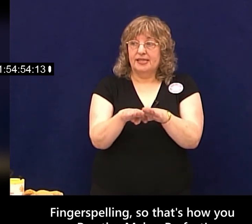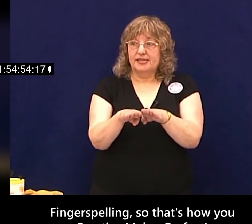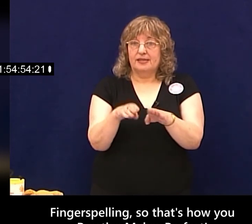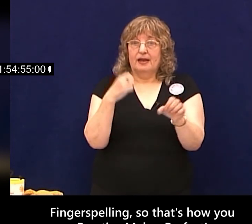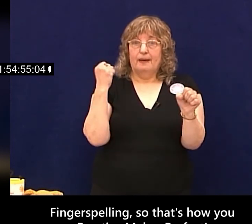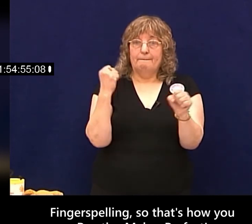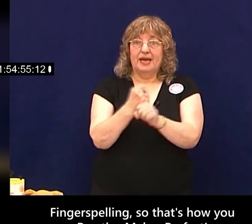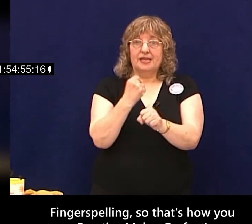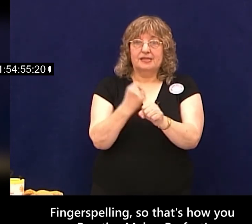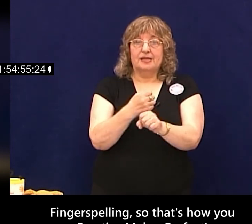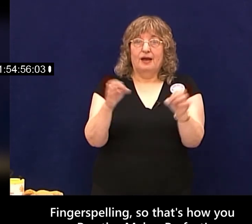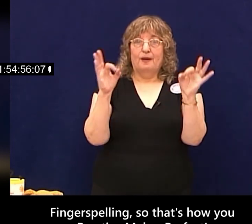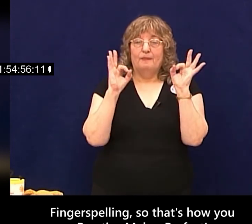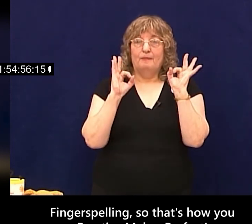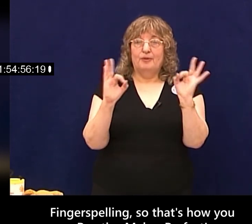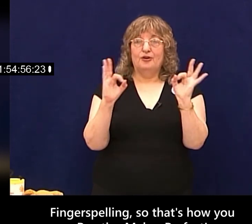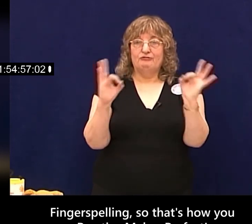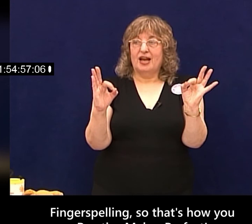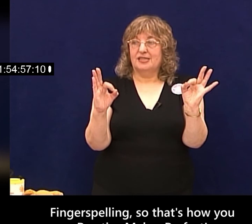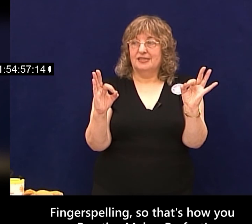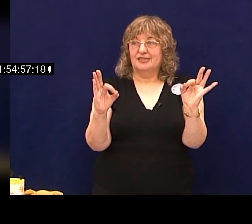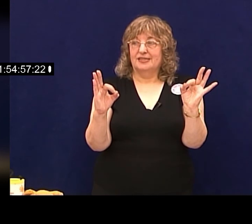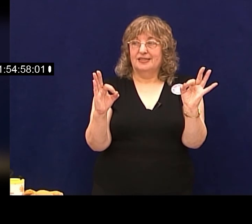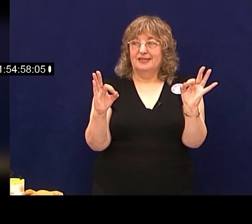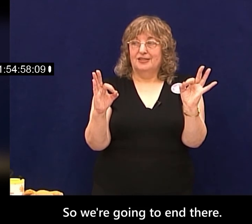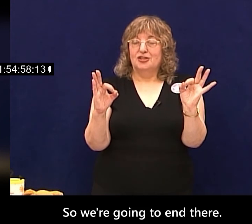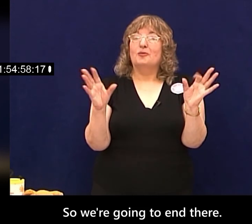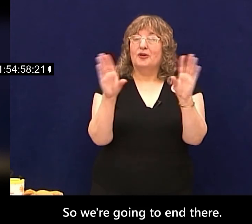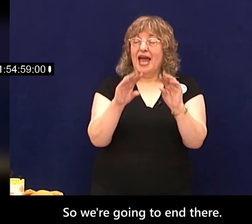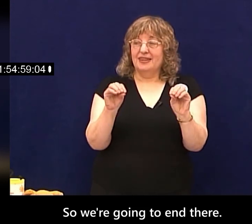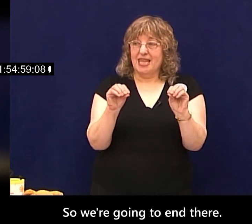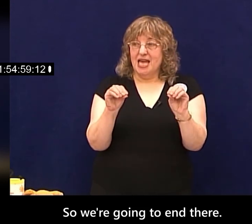practice makes perfect. So we're going to end there,